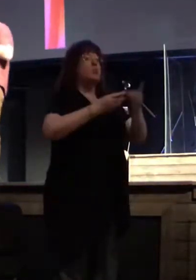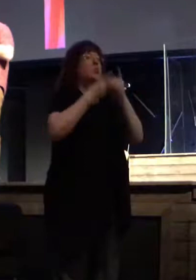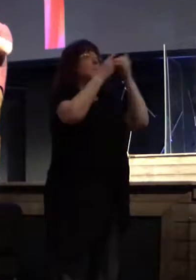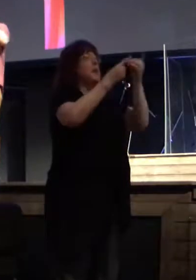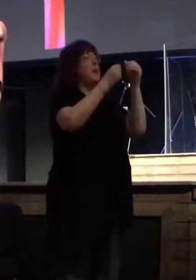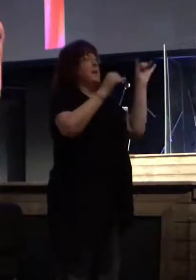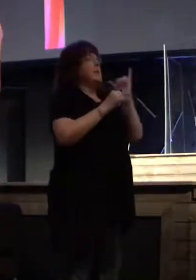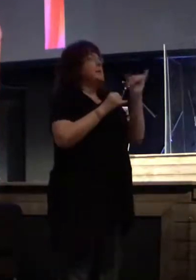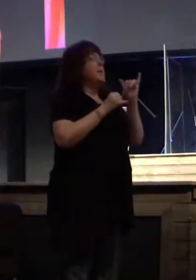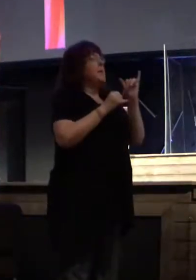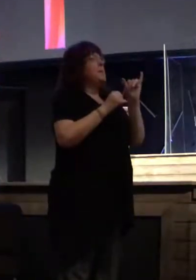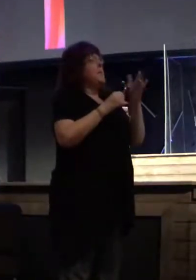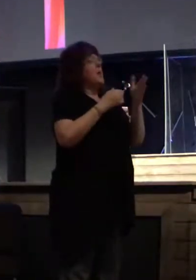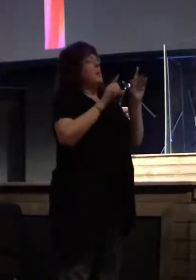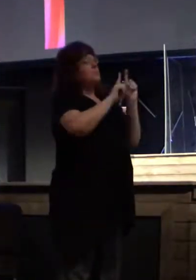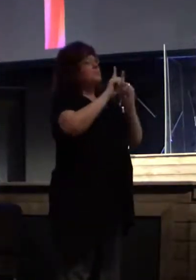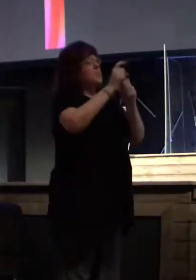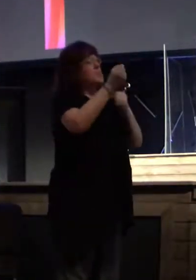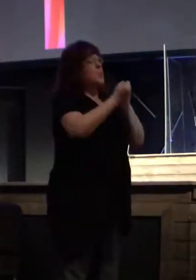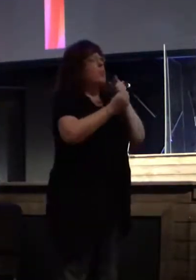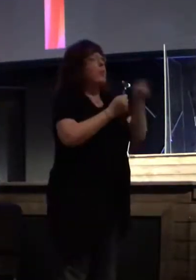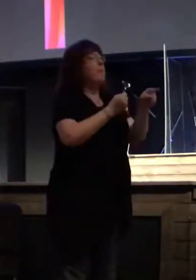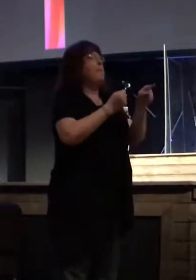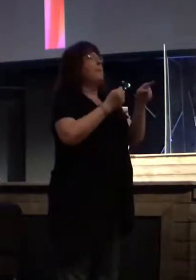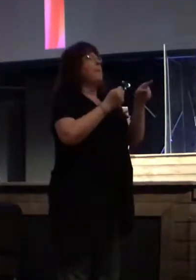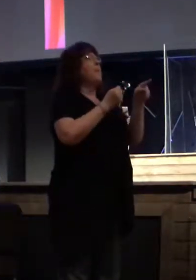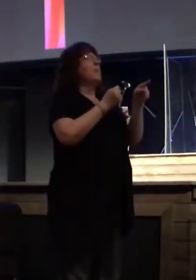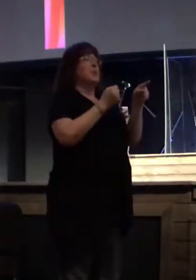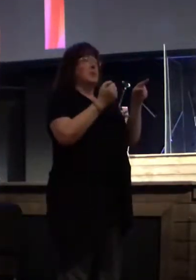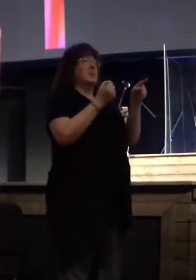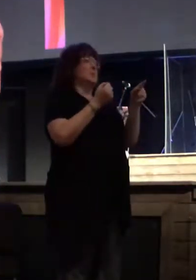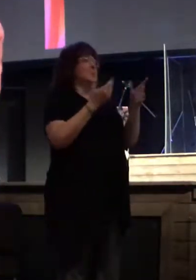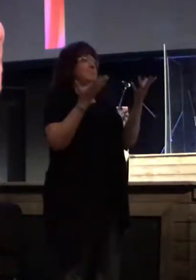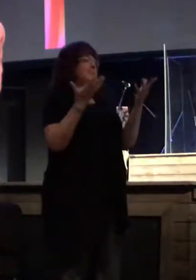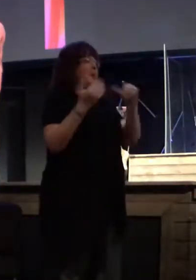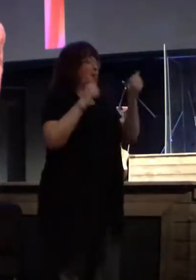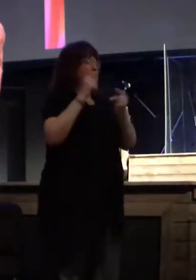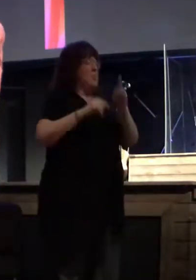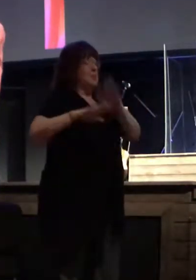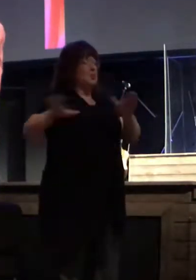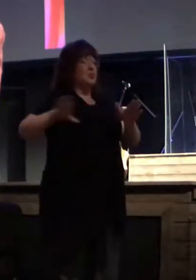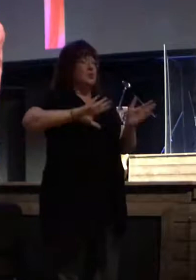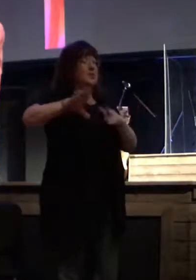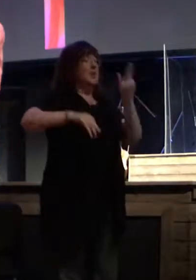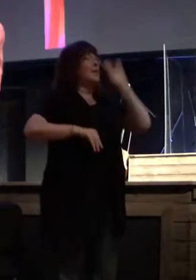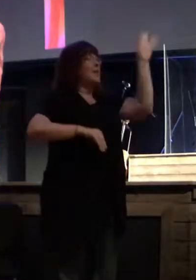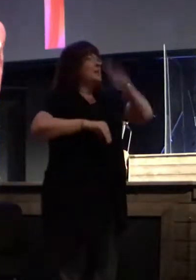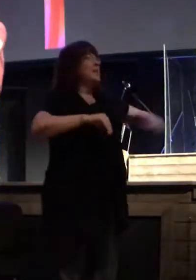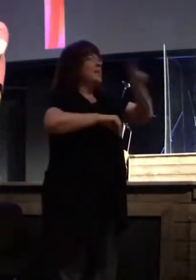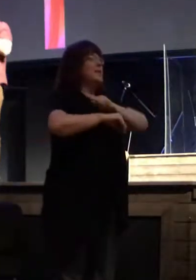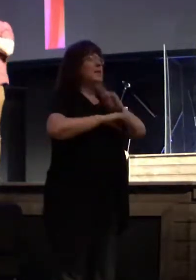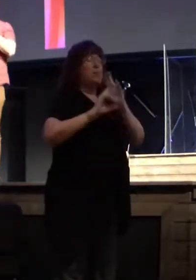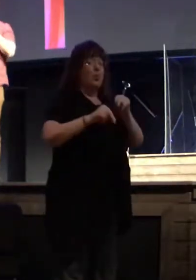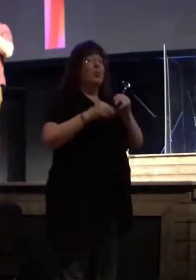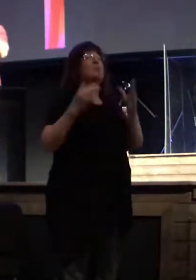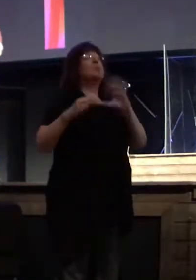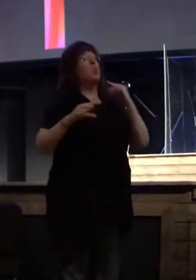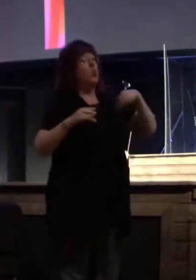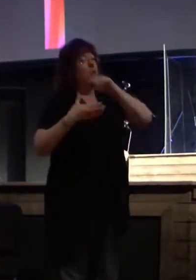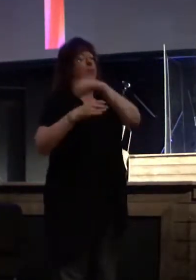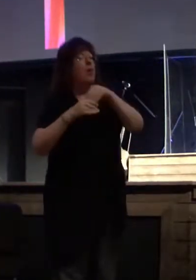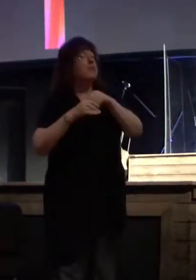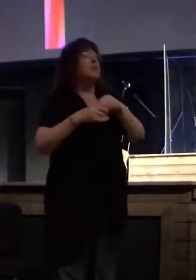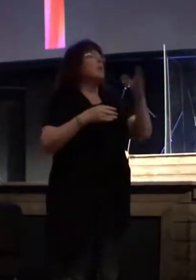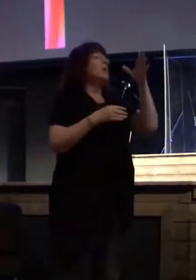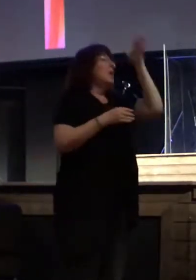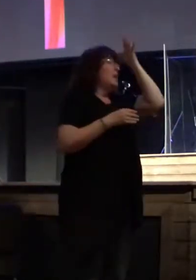ourselves to the Lord as well and dedicate to walking alongside them, because there's no such thing as other people's kids in the kingdom of God. So, husbands,